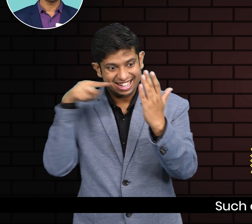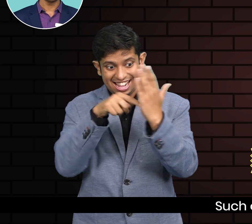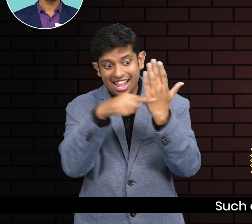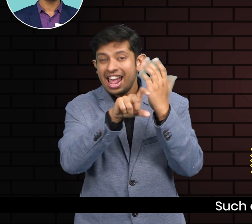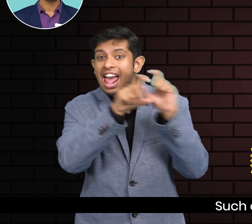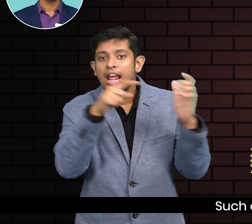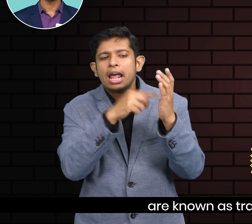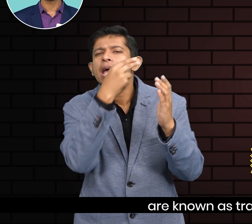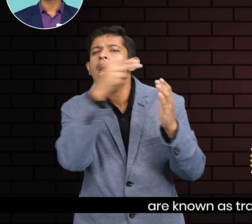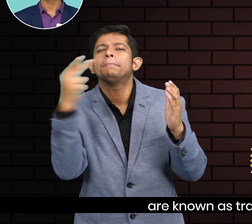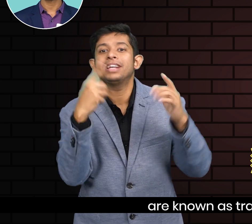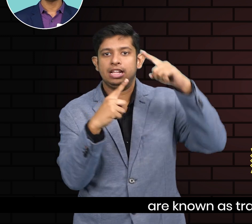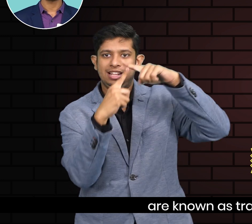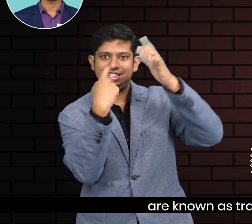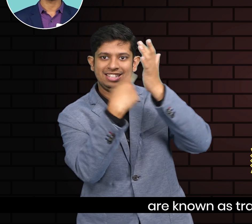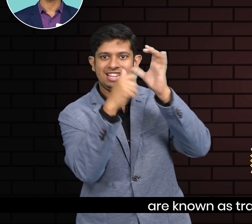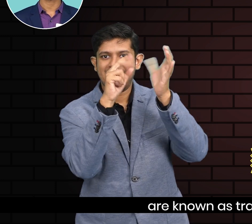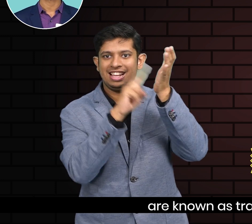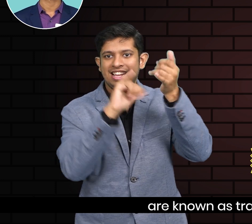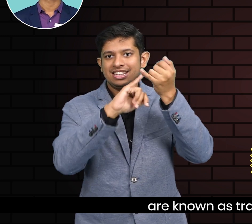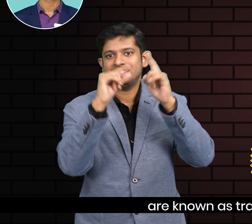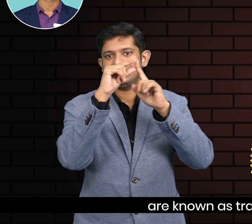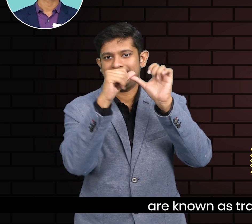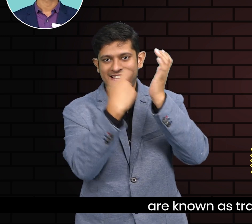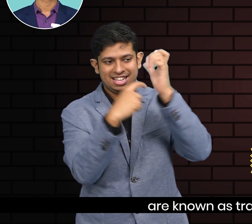Such objects are known as transparent objects.